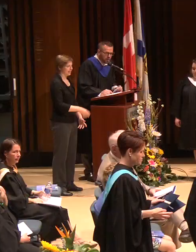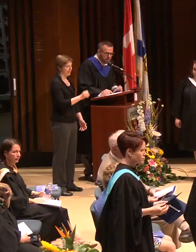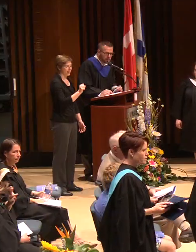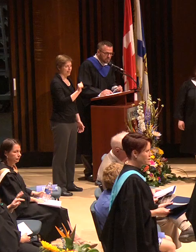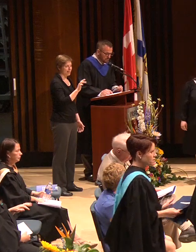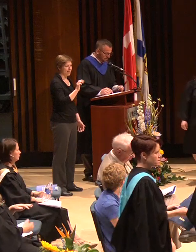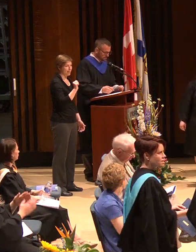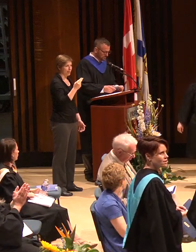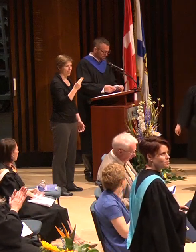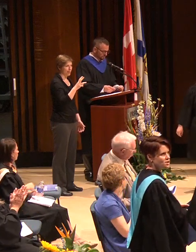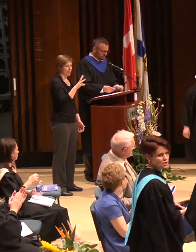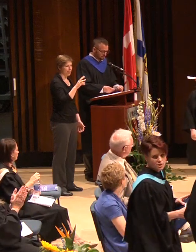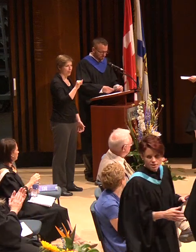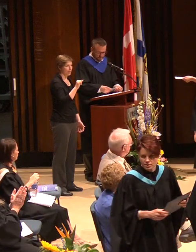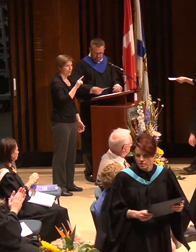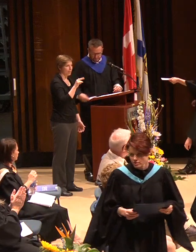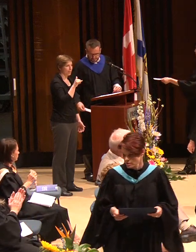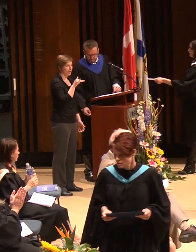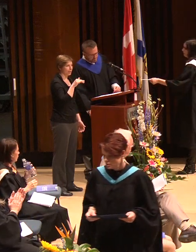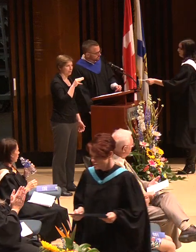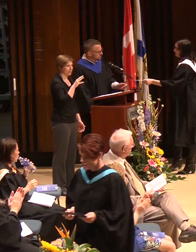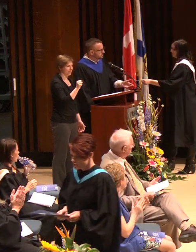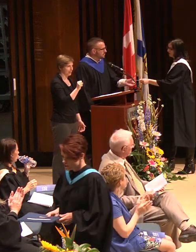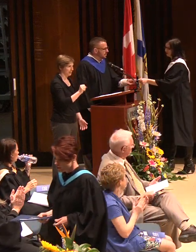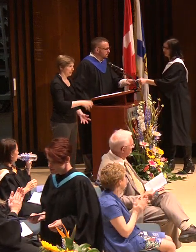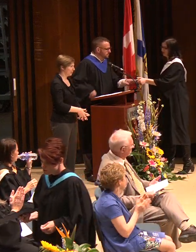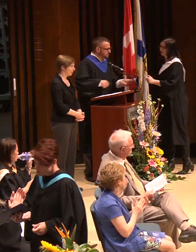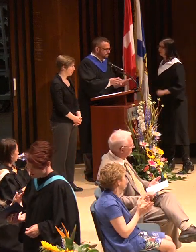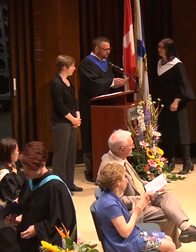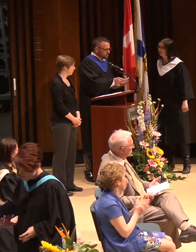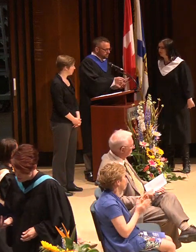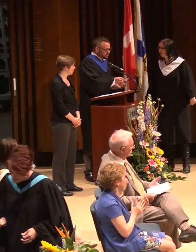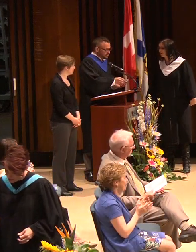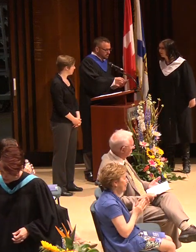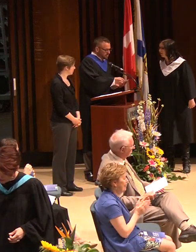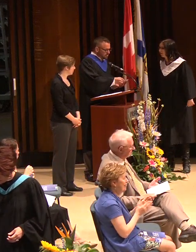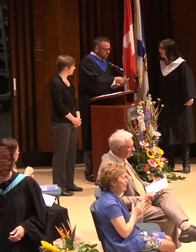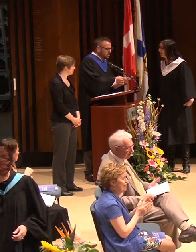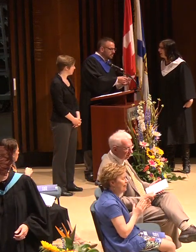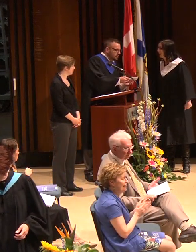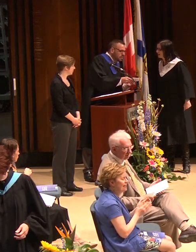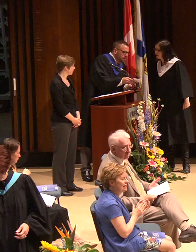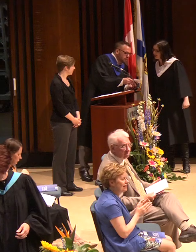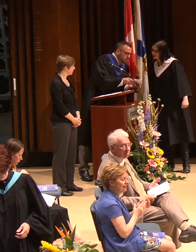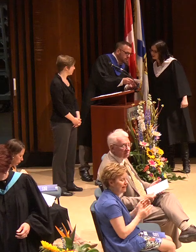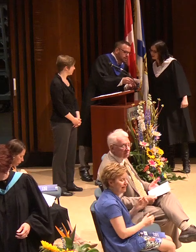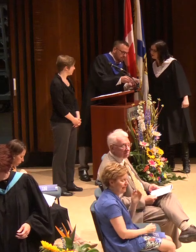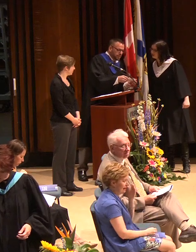Sarah Williams.